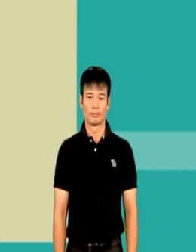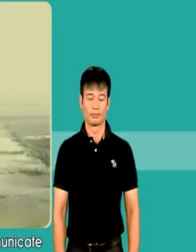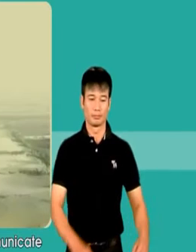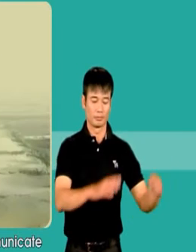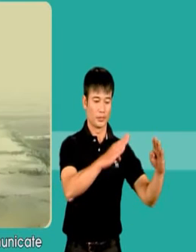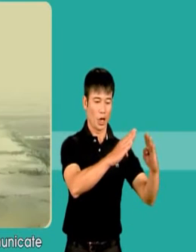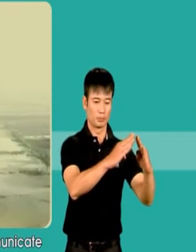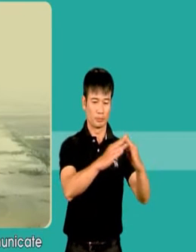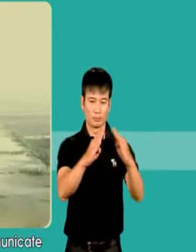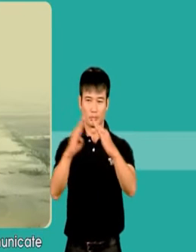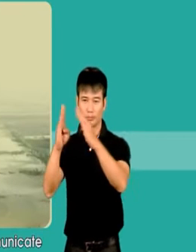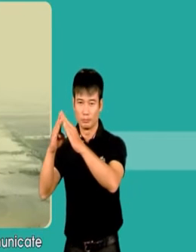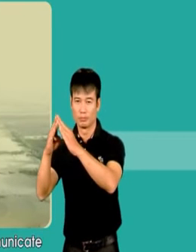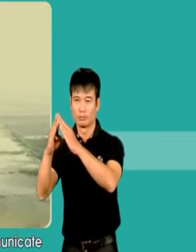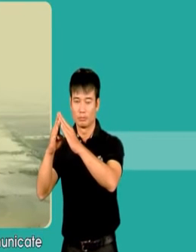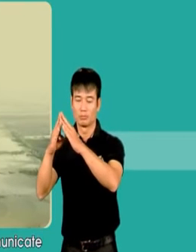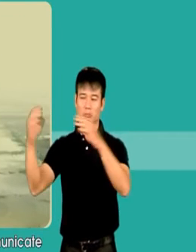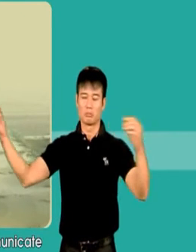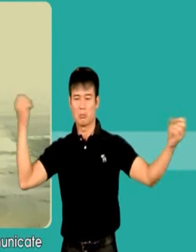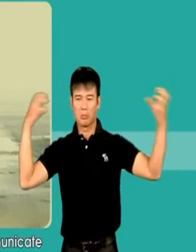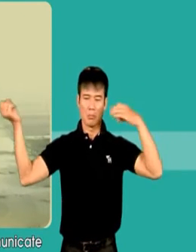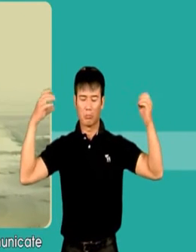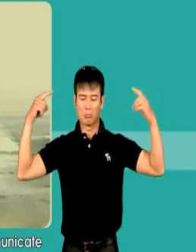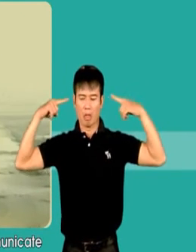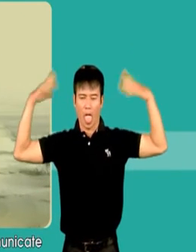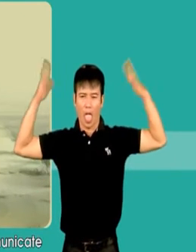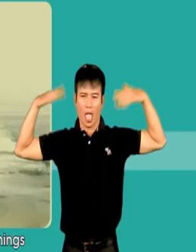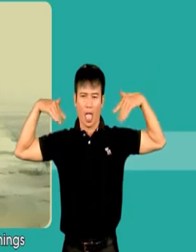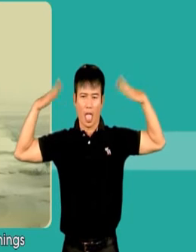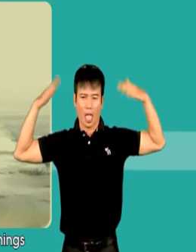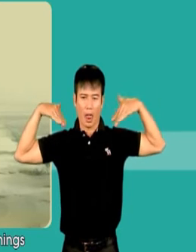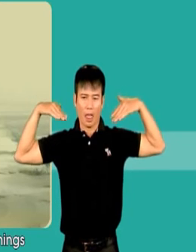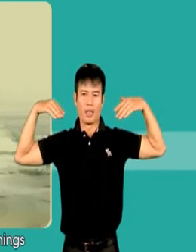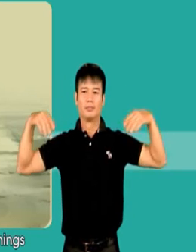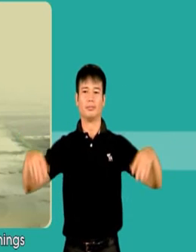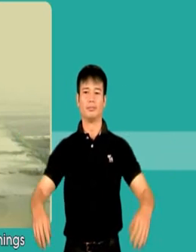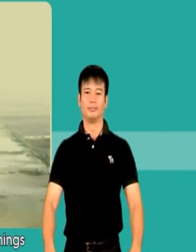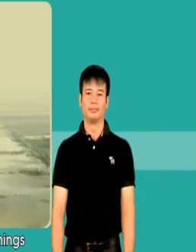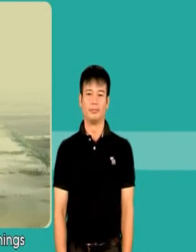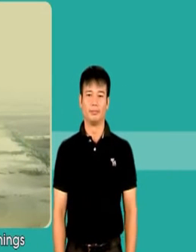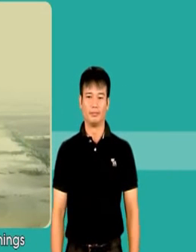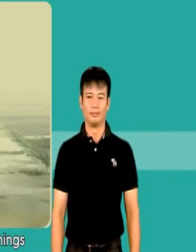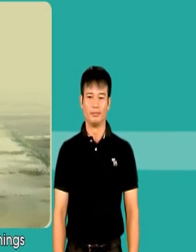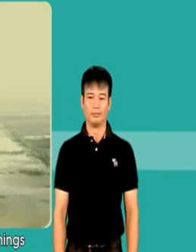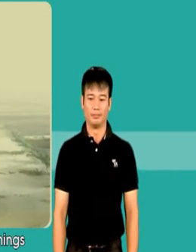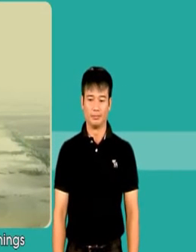People in the community rarely communicate with deaf people, so they cannot deliver early warnings to them in a normal